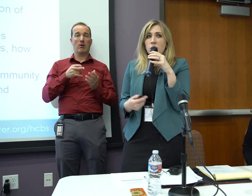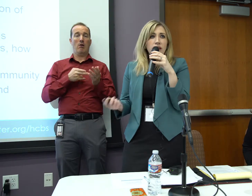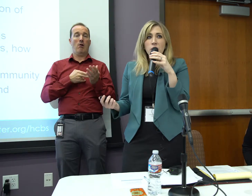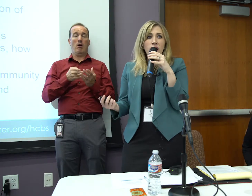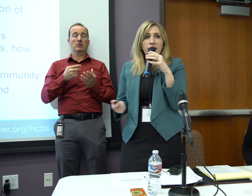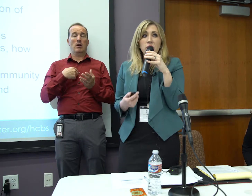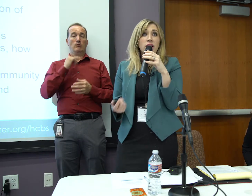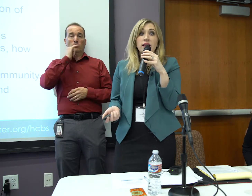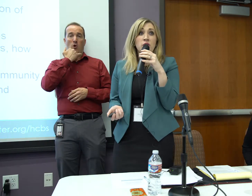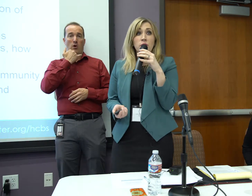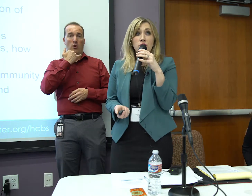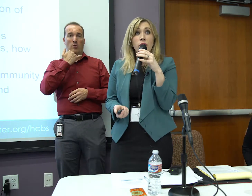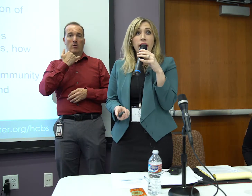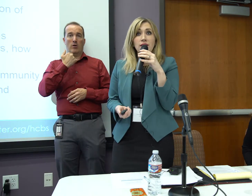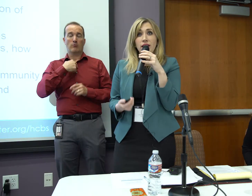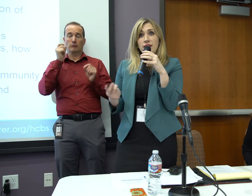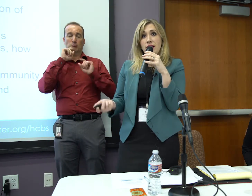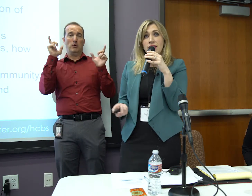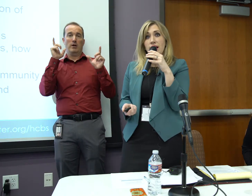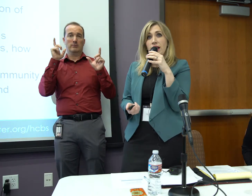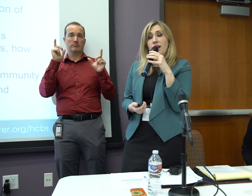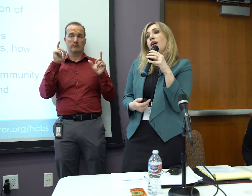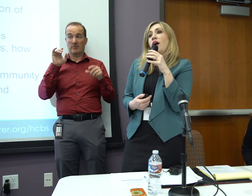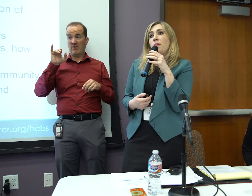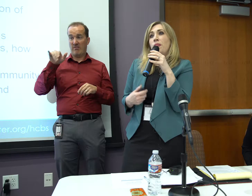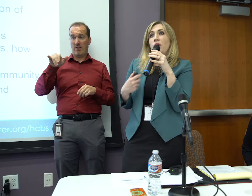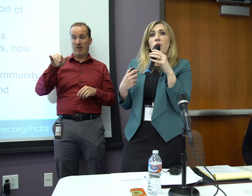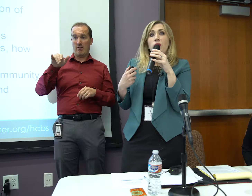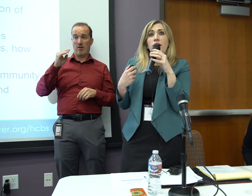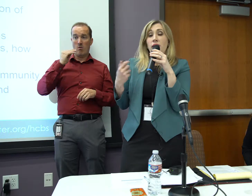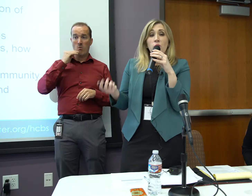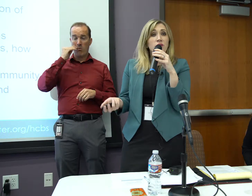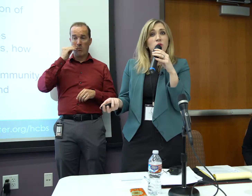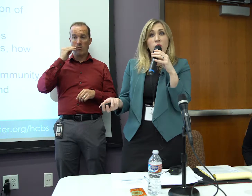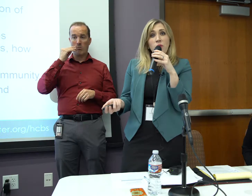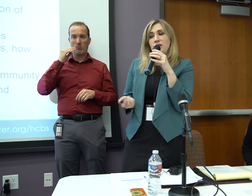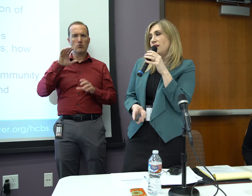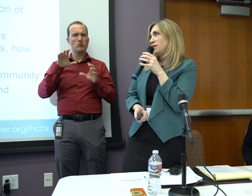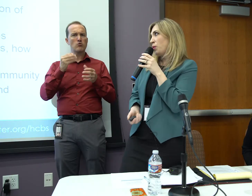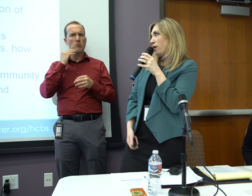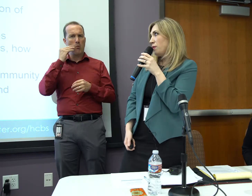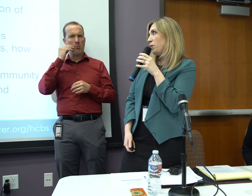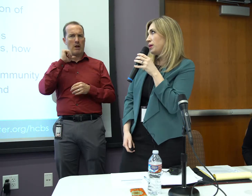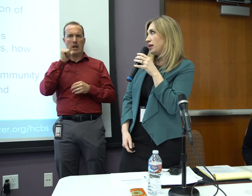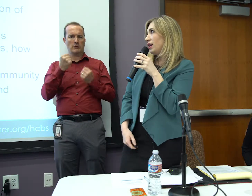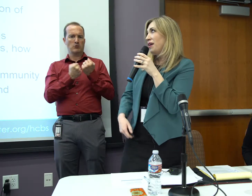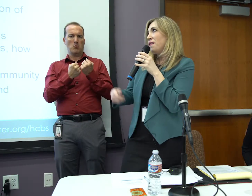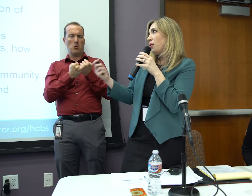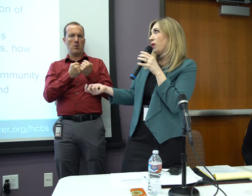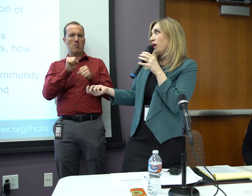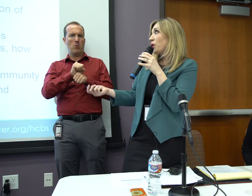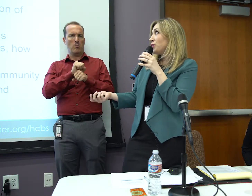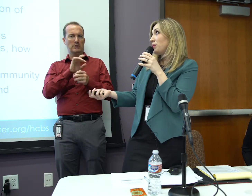I was completely wrong and completely surprised, because in that setting, and it was a group home, it wasn't a supported employment